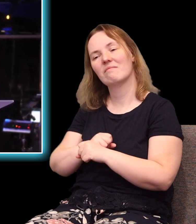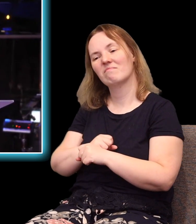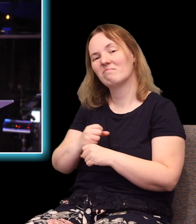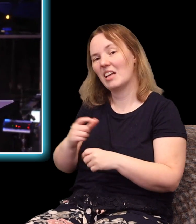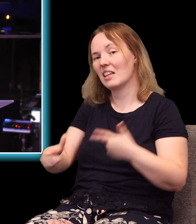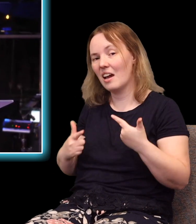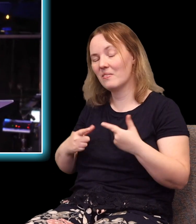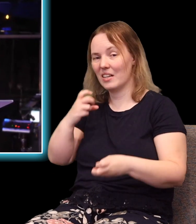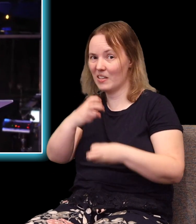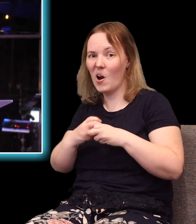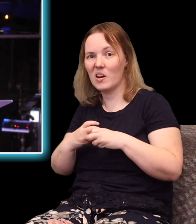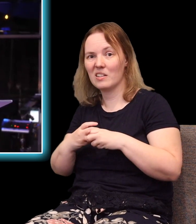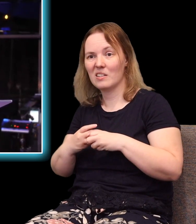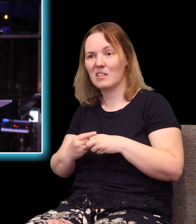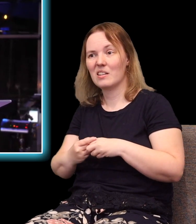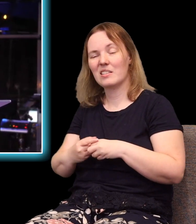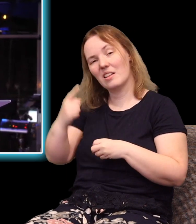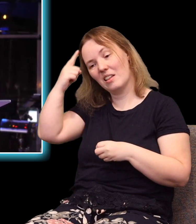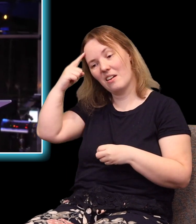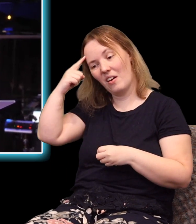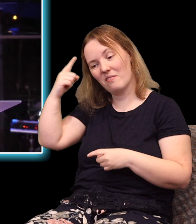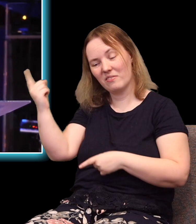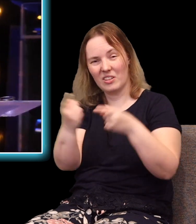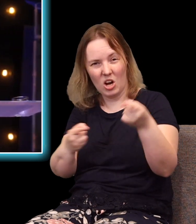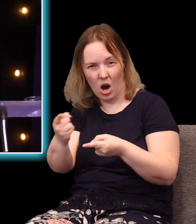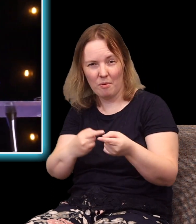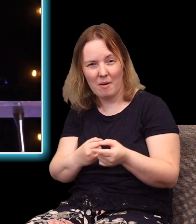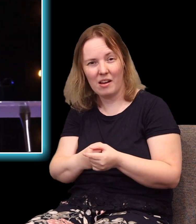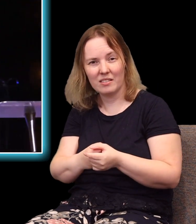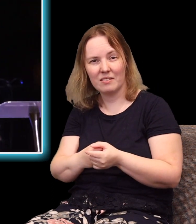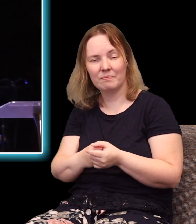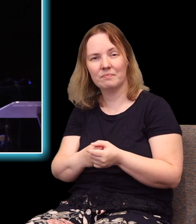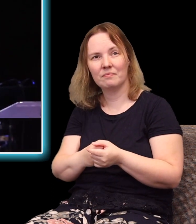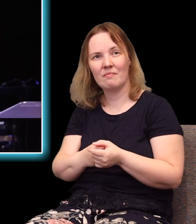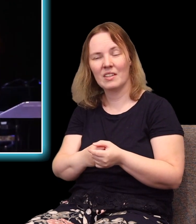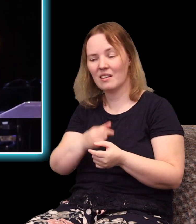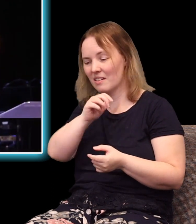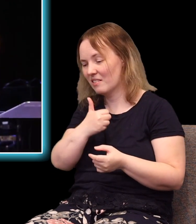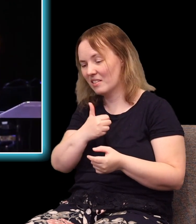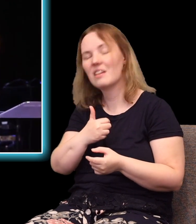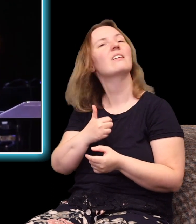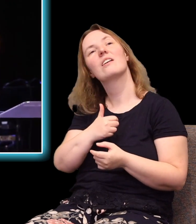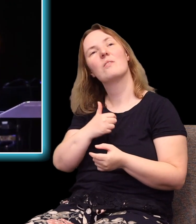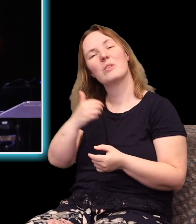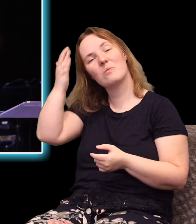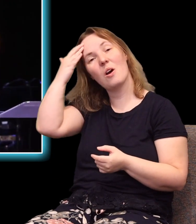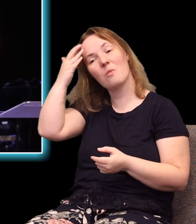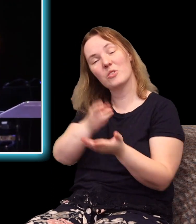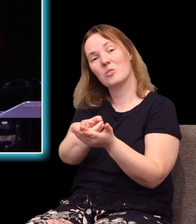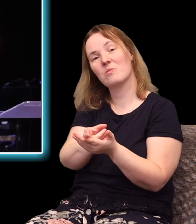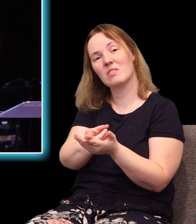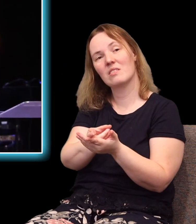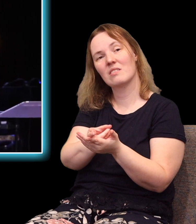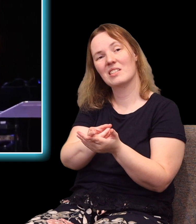life of compromise. I'm sure you've all had these seasons in your life, but friends, when we're just sitting on the fence, there's nothing more miserable than a Christian sitting on the fence.